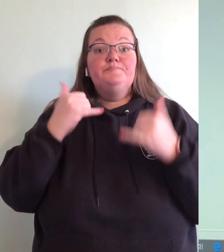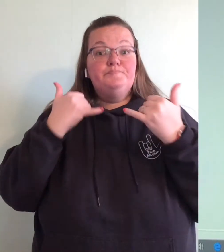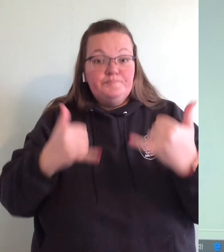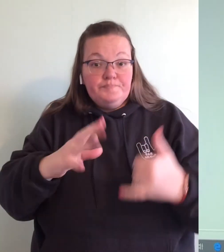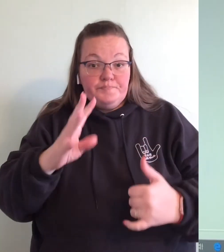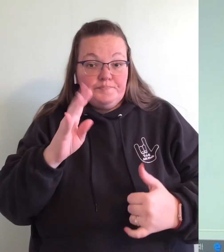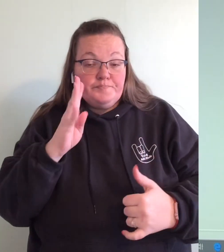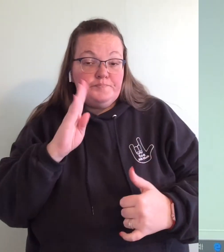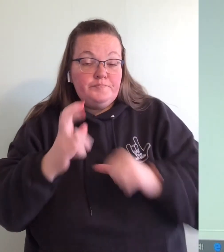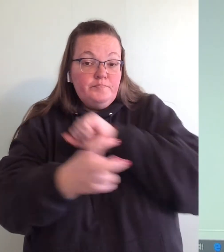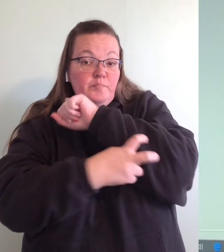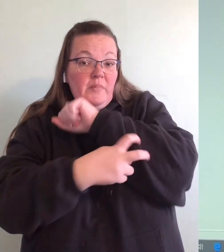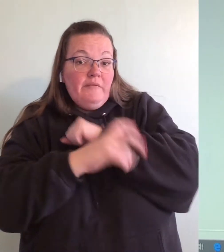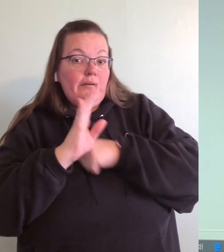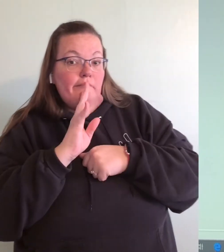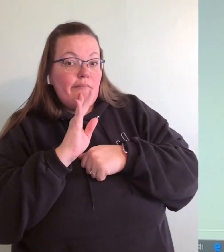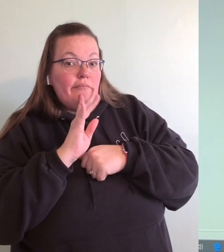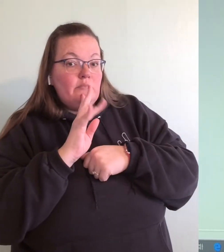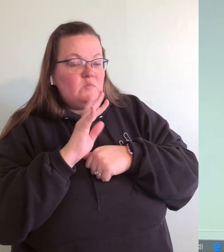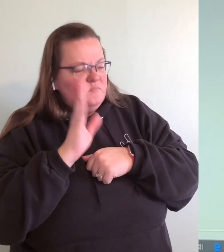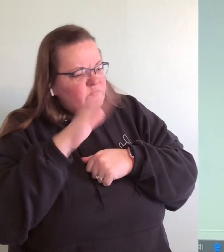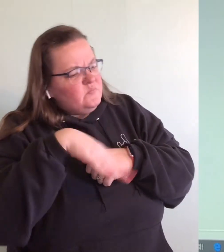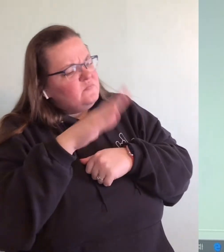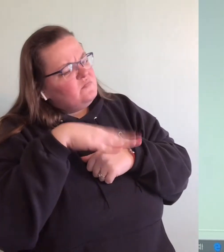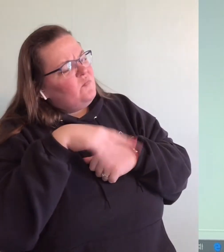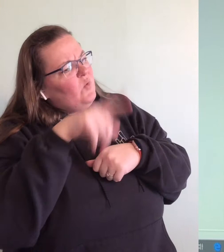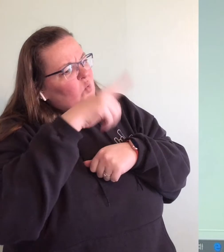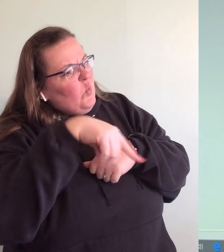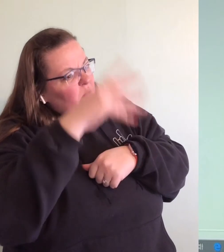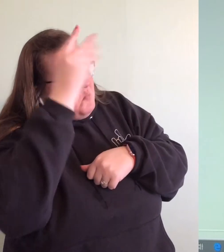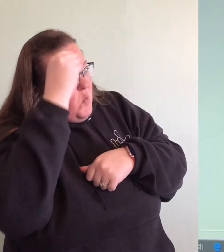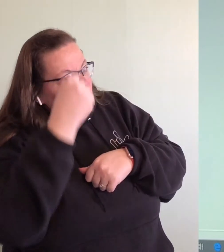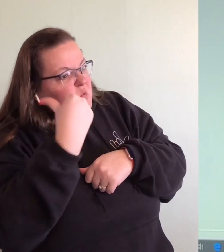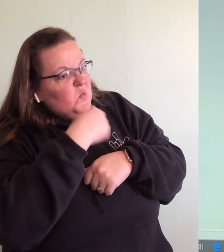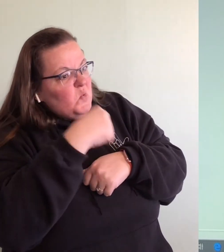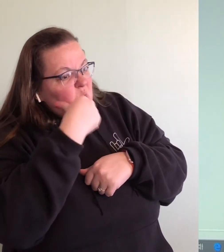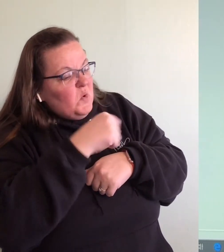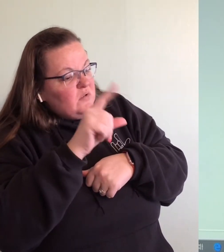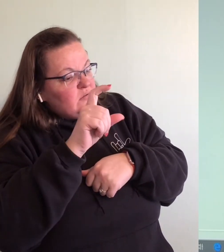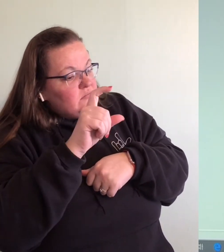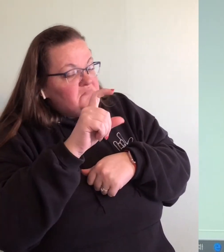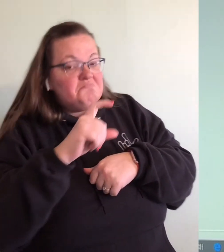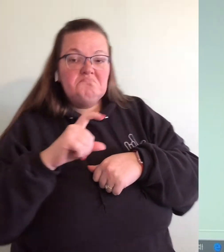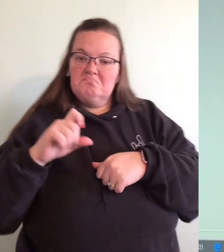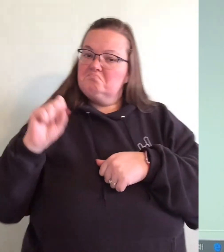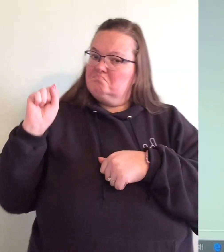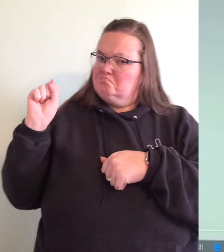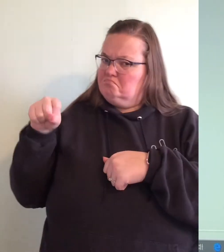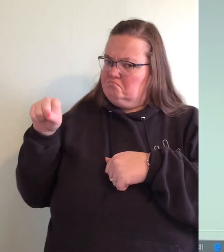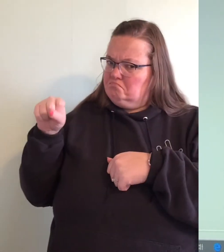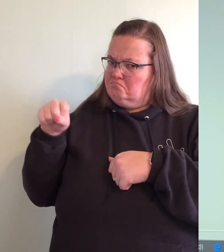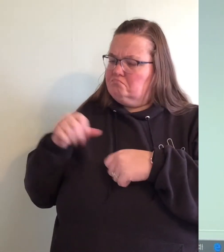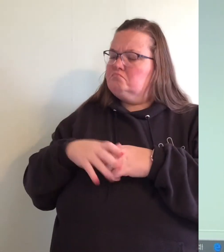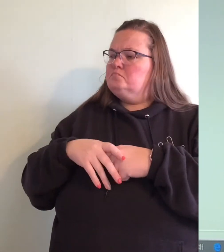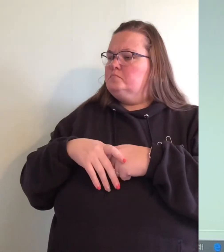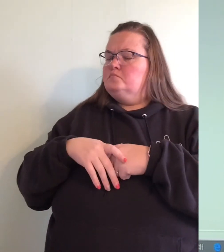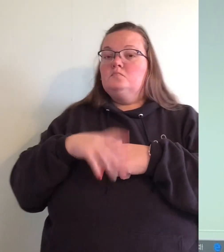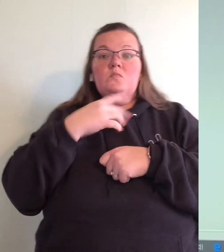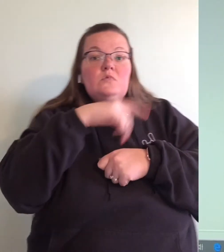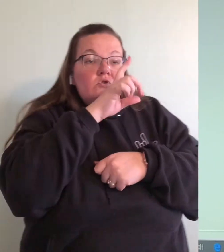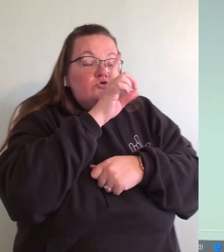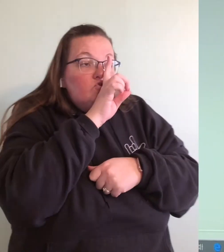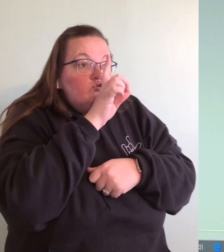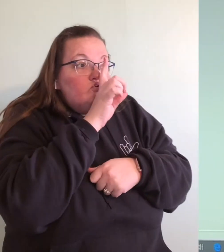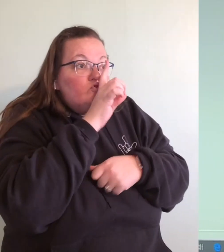them. "Are you the sons of Adam and the daughters of Eve?" it said. "We're some of them," said Peter. "Shh," said the